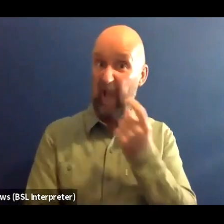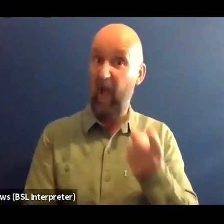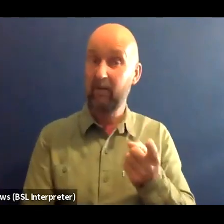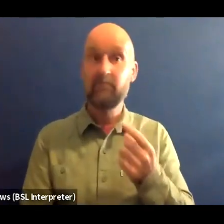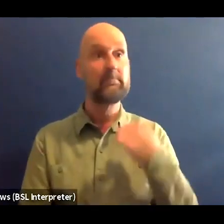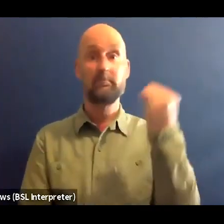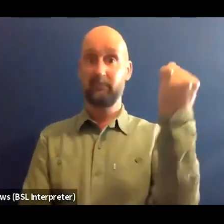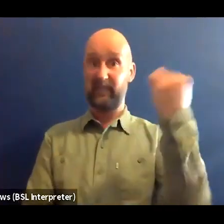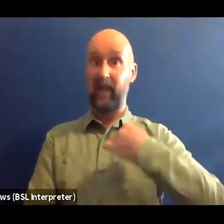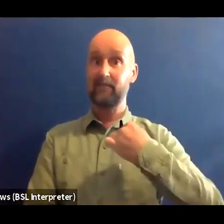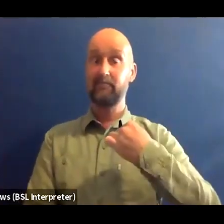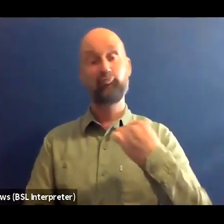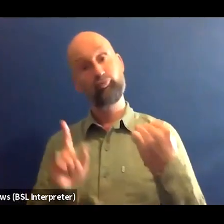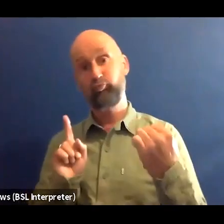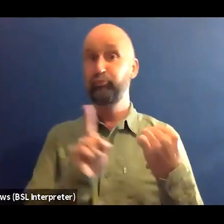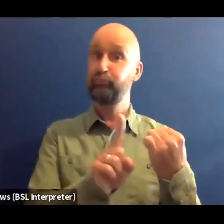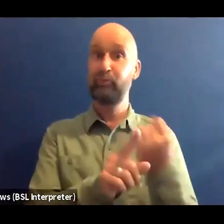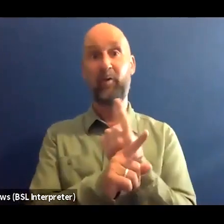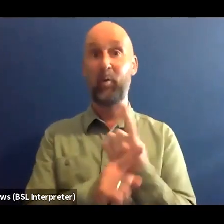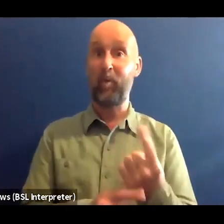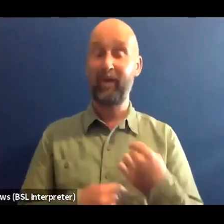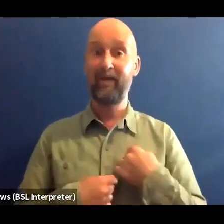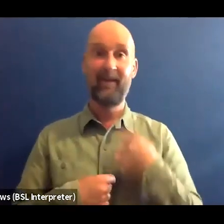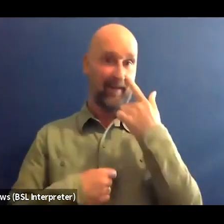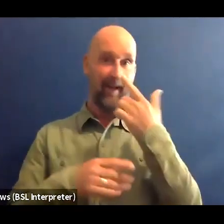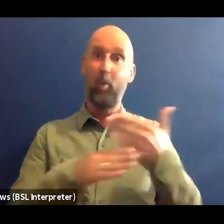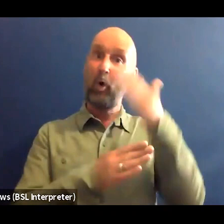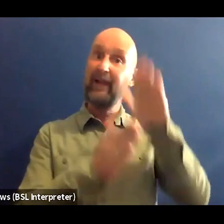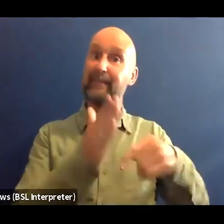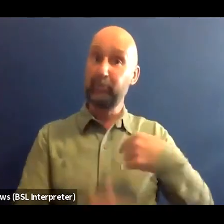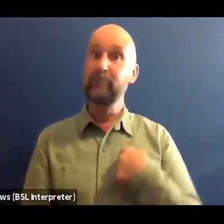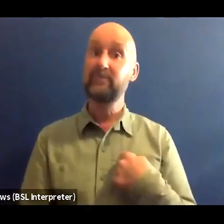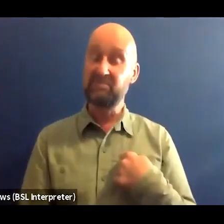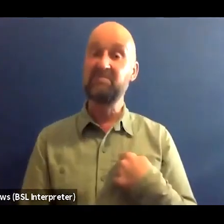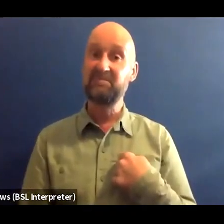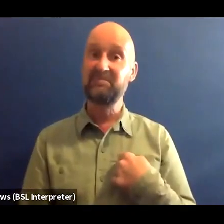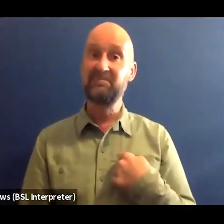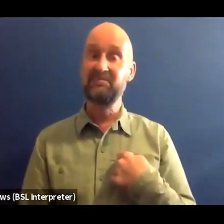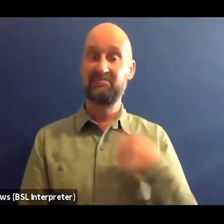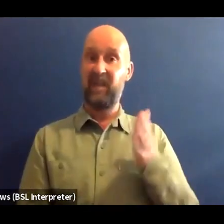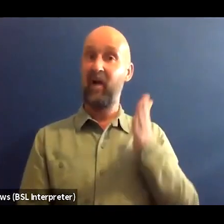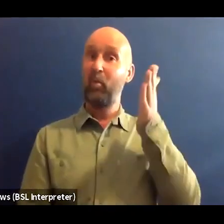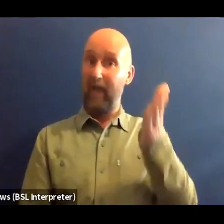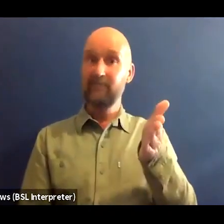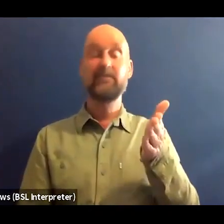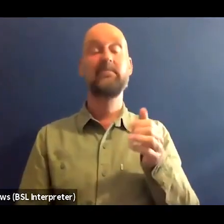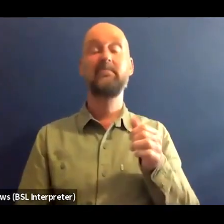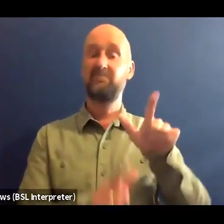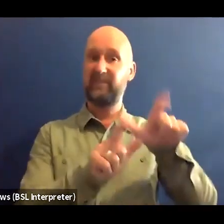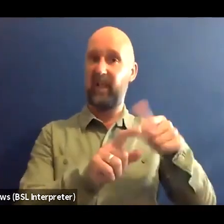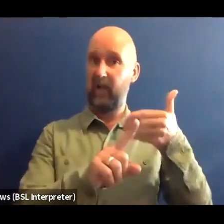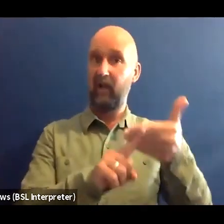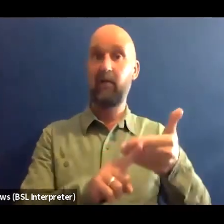they said, yeah, come for a week and, you can do some work experience. So yeah, I went and did work experience there. I thought that